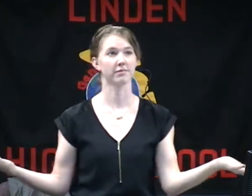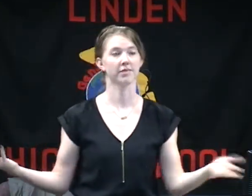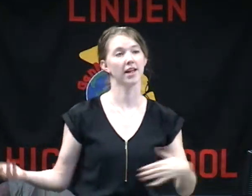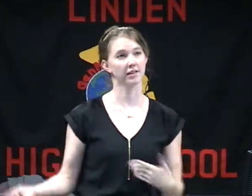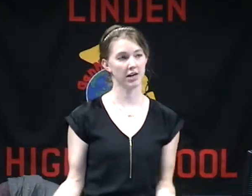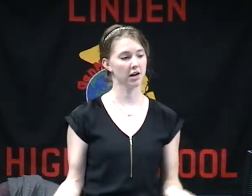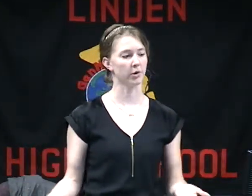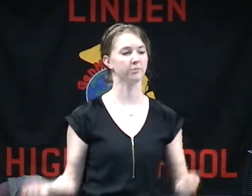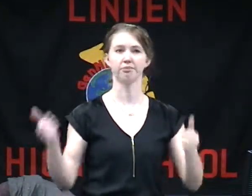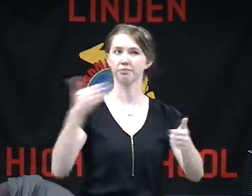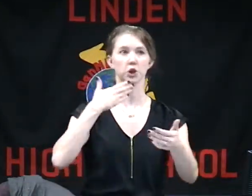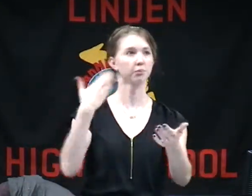I live in Ann Arbor.